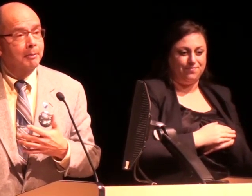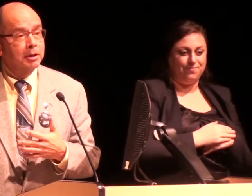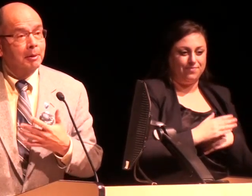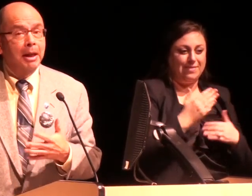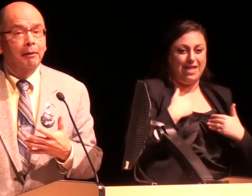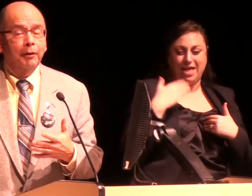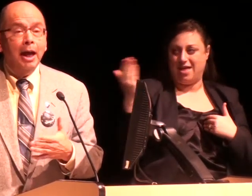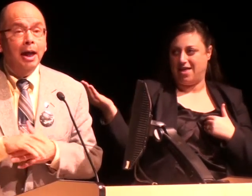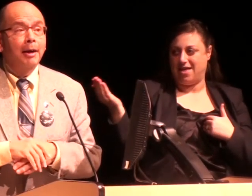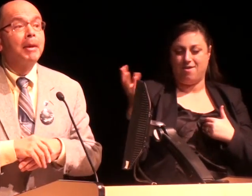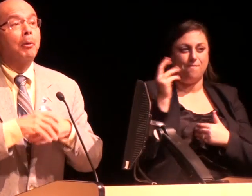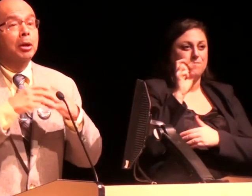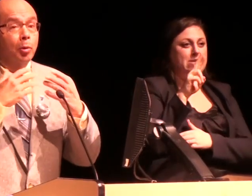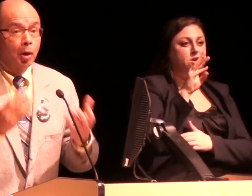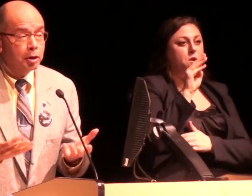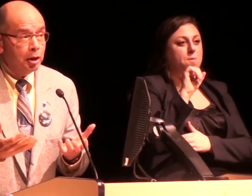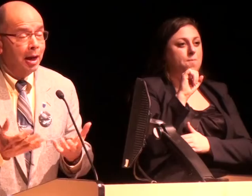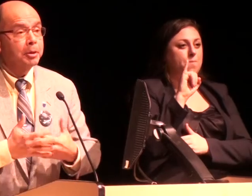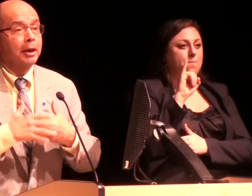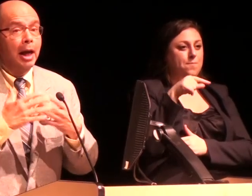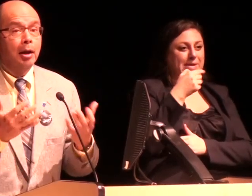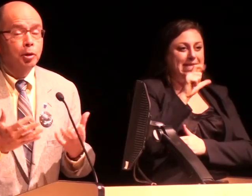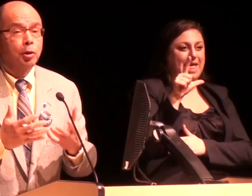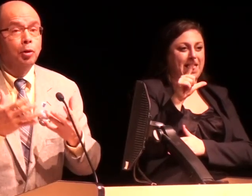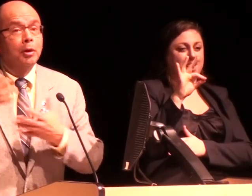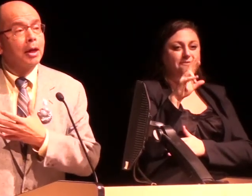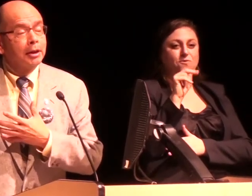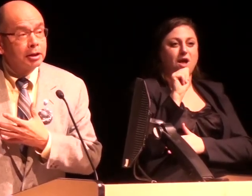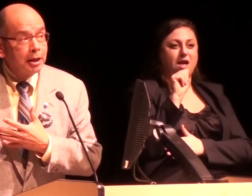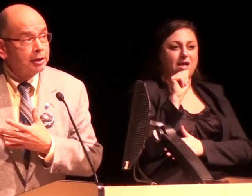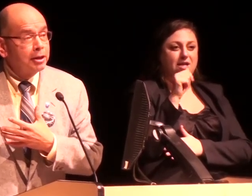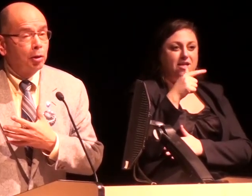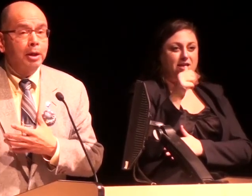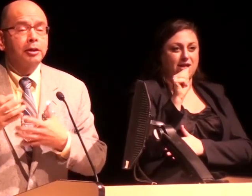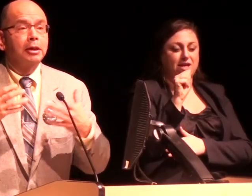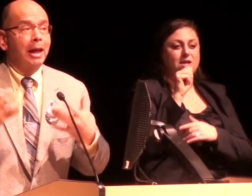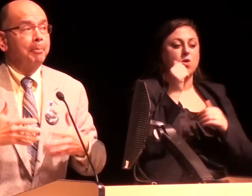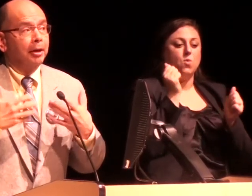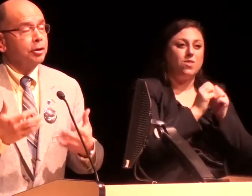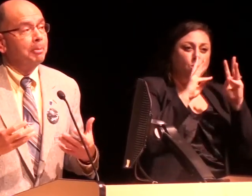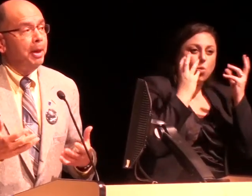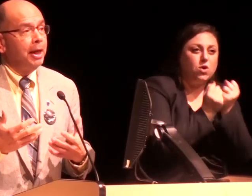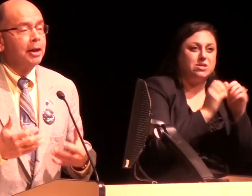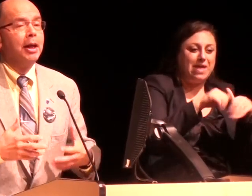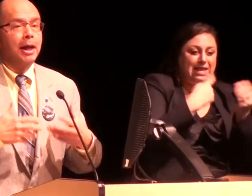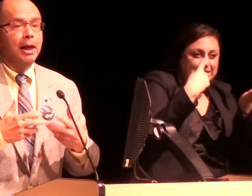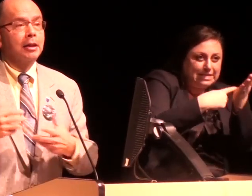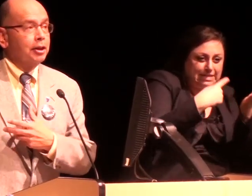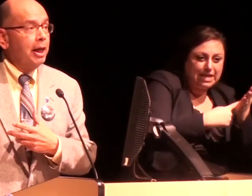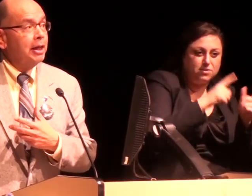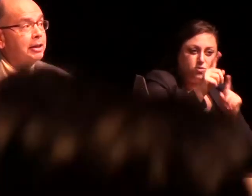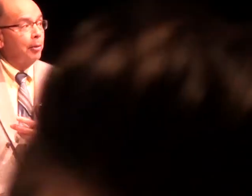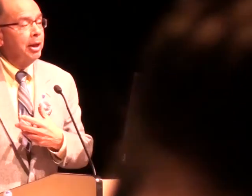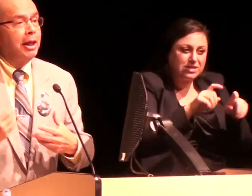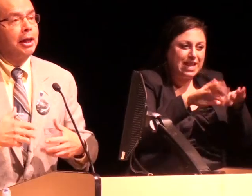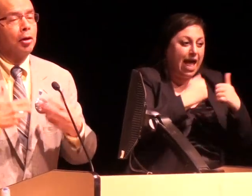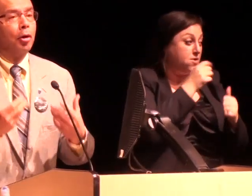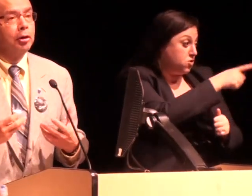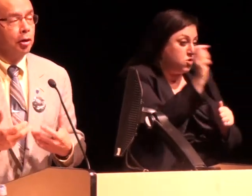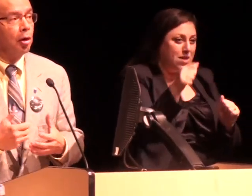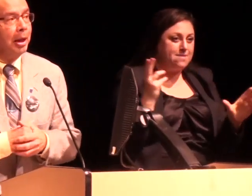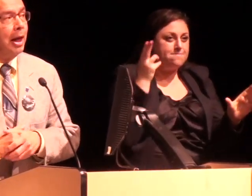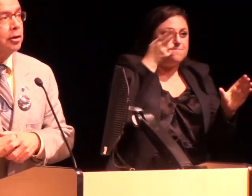featuring Mr. Miguel Fraga with workshops on how to discuss these questions and participate in the change that we